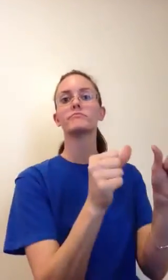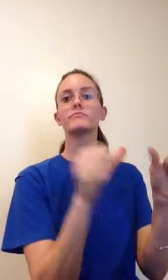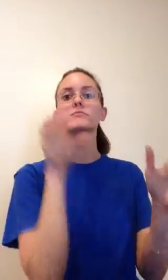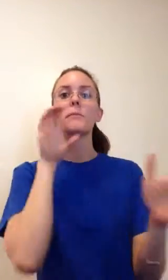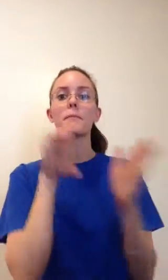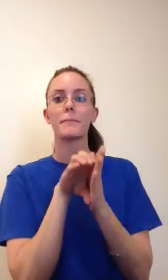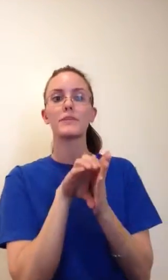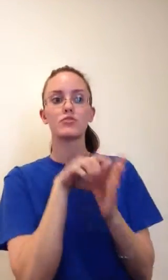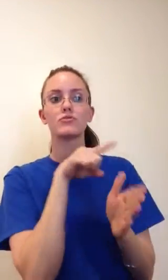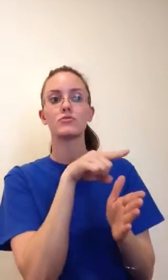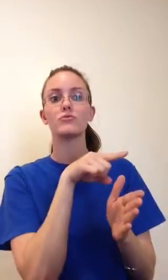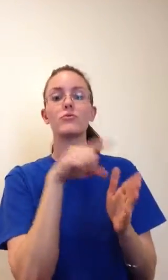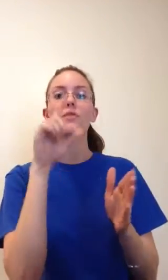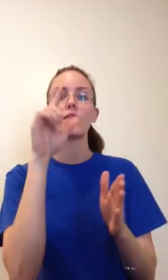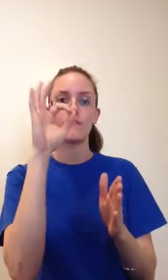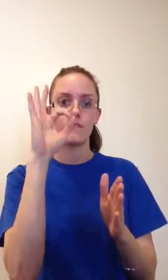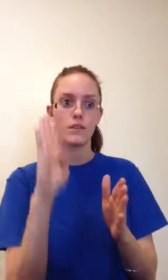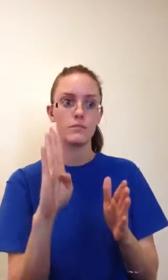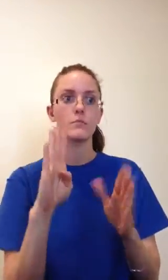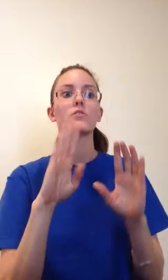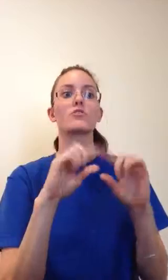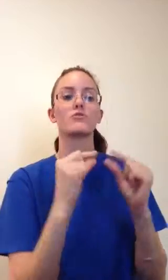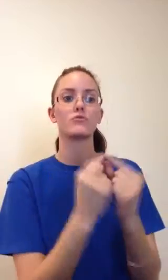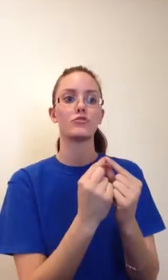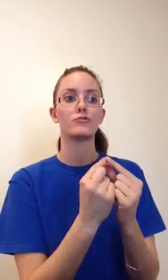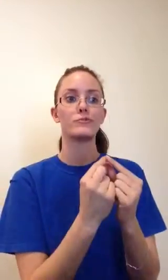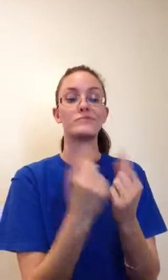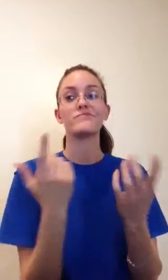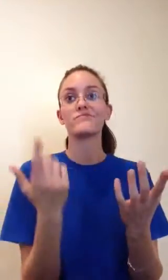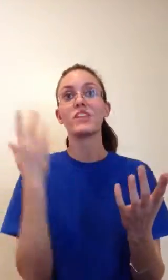That way they're not overwhelmed by the new technology.